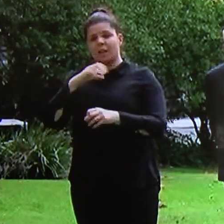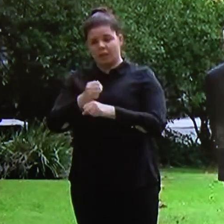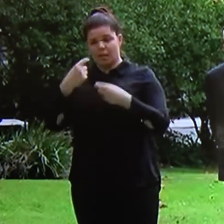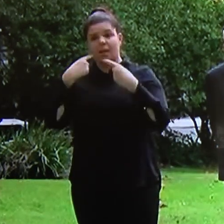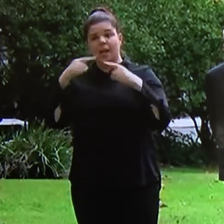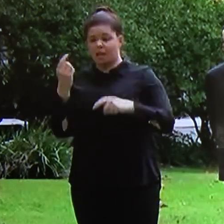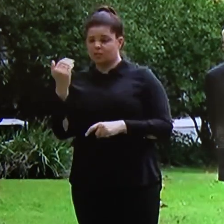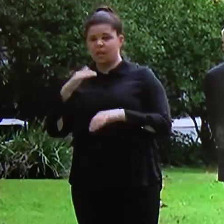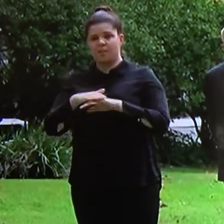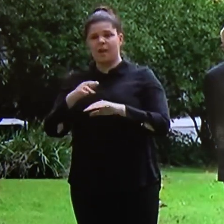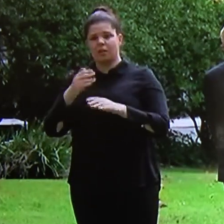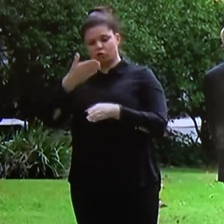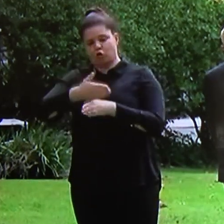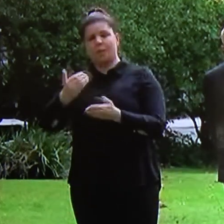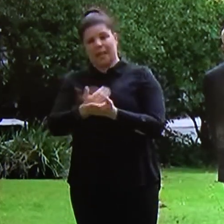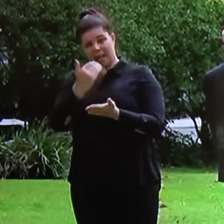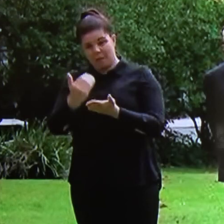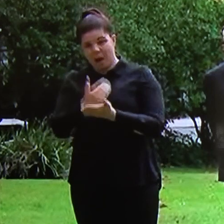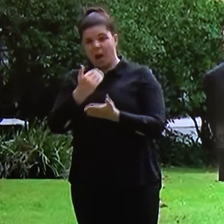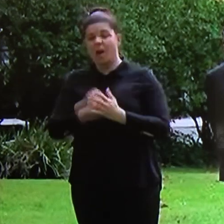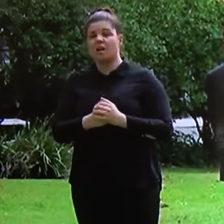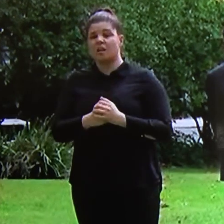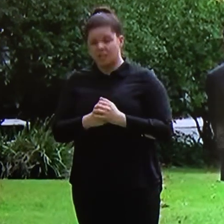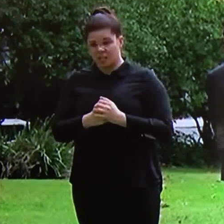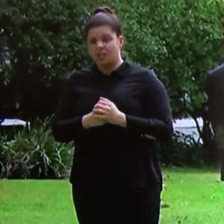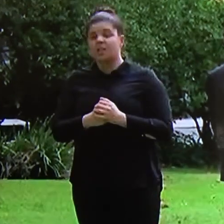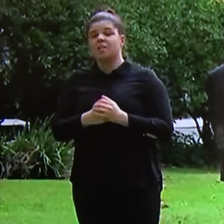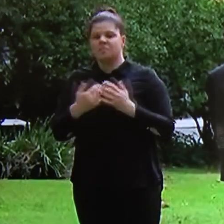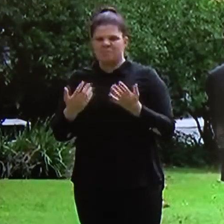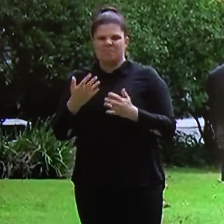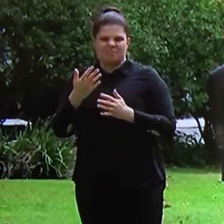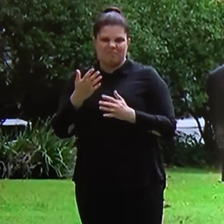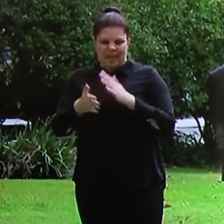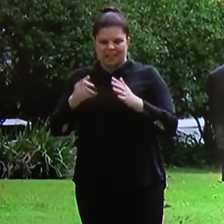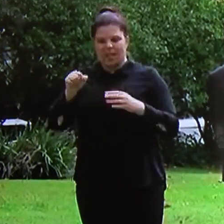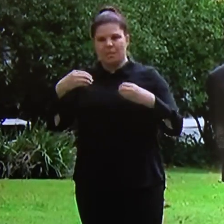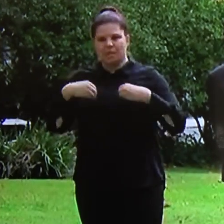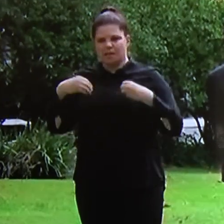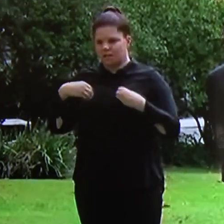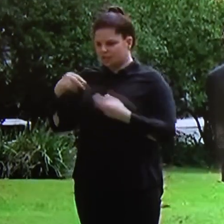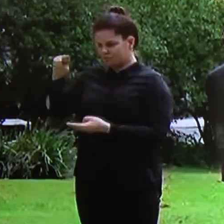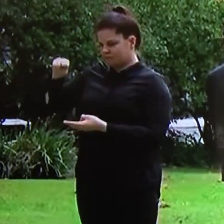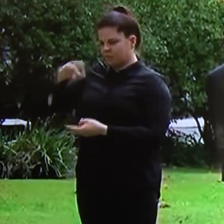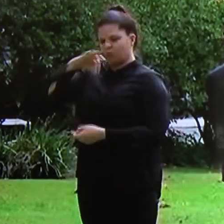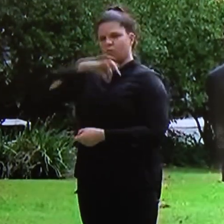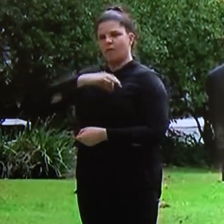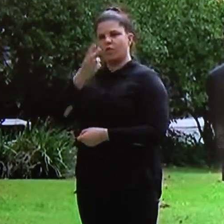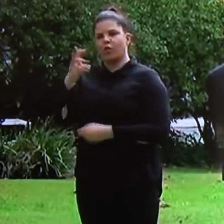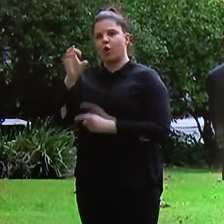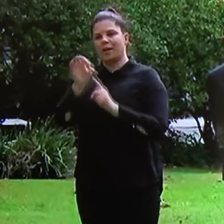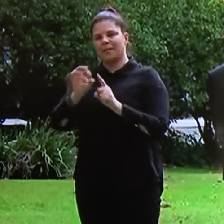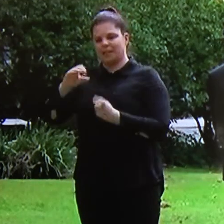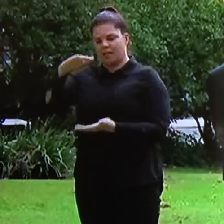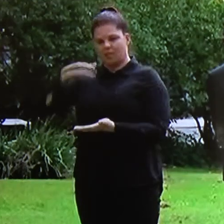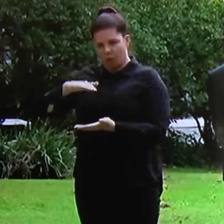is available and the turnover is being reduced by 30%, in those circumstances as a result of the national